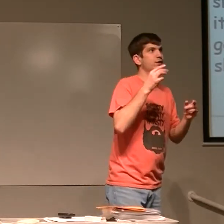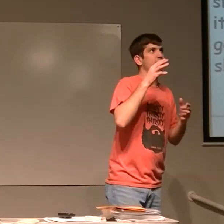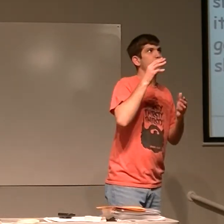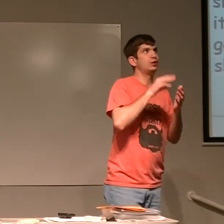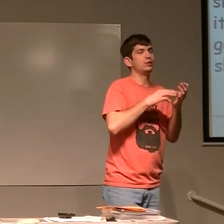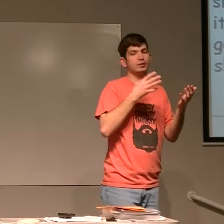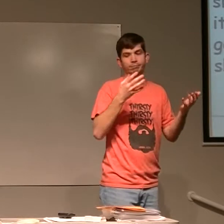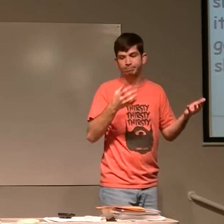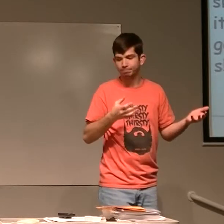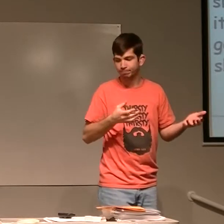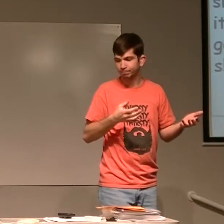to learn,